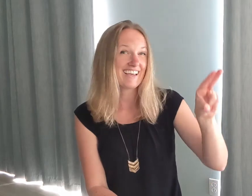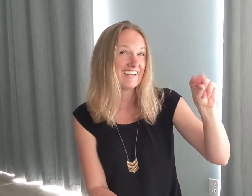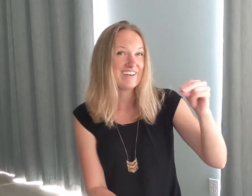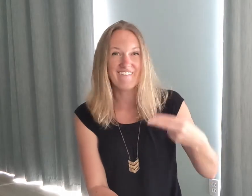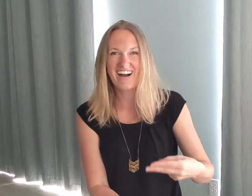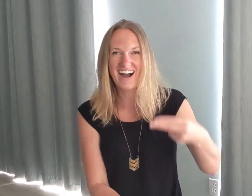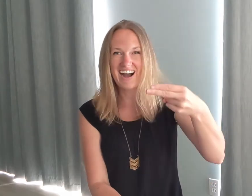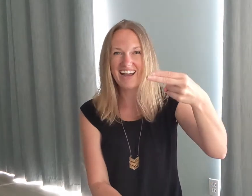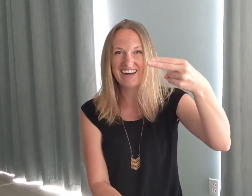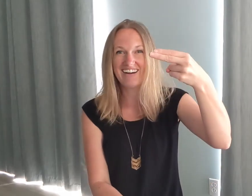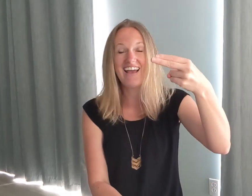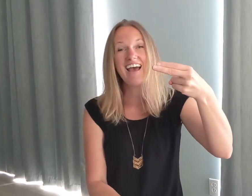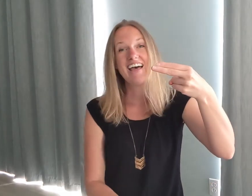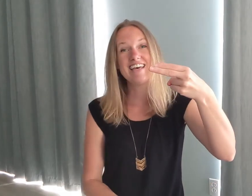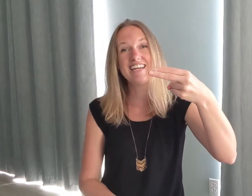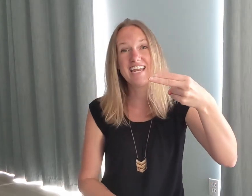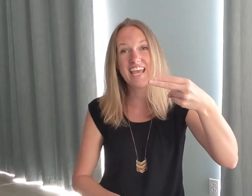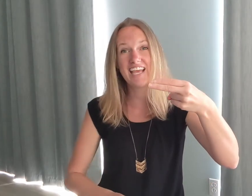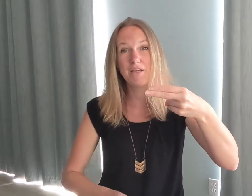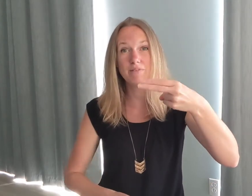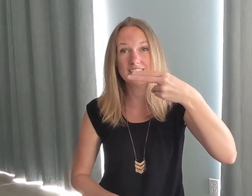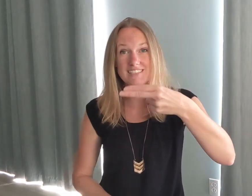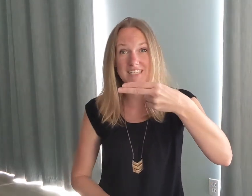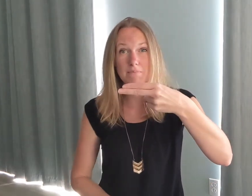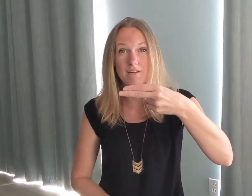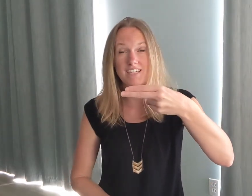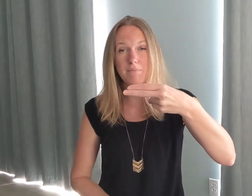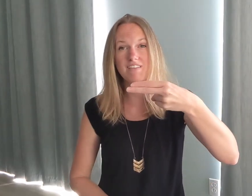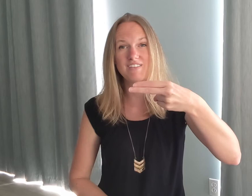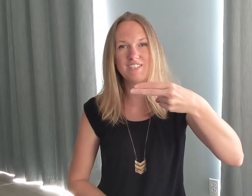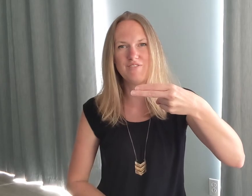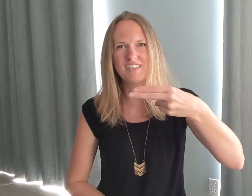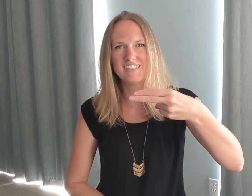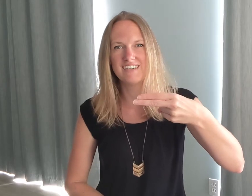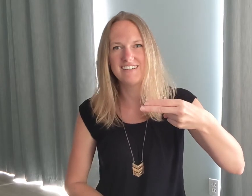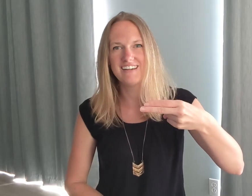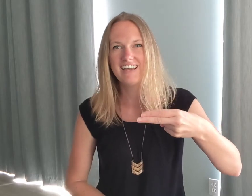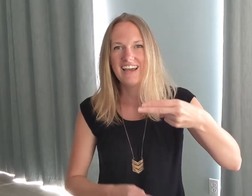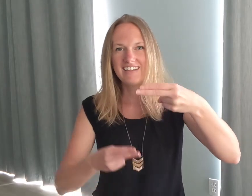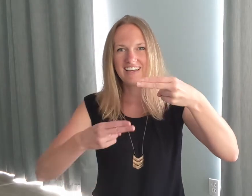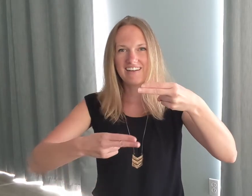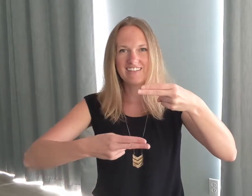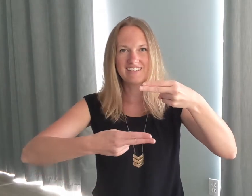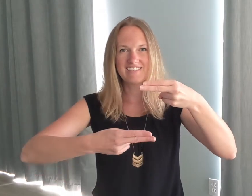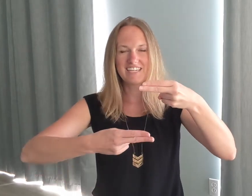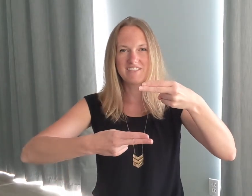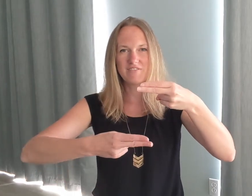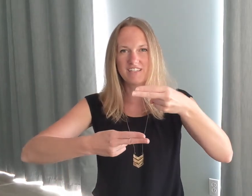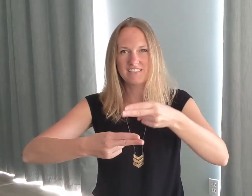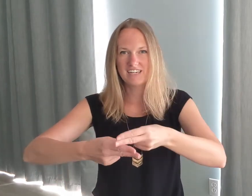No higher, and then name, skip, or keeping those two fingers out, and then you also have the same two fingers here, and